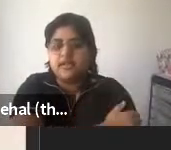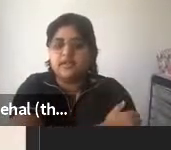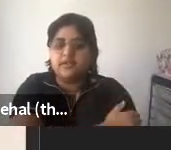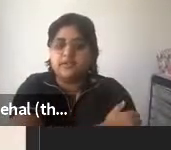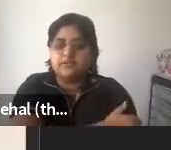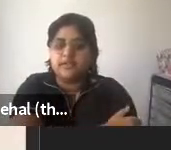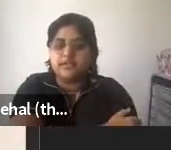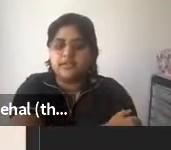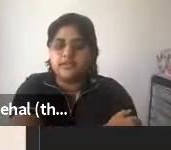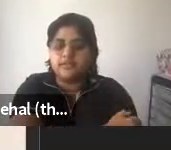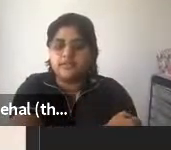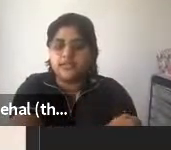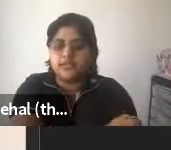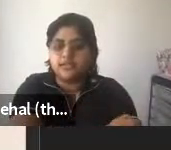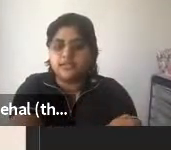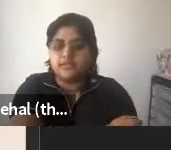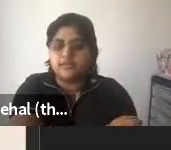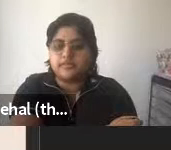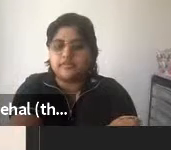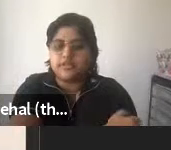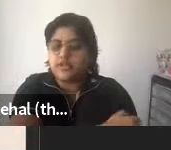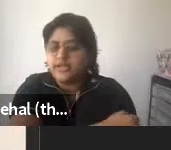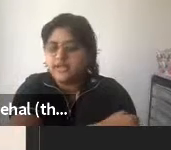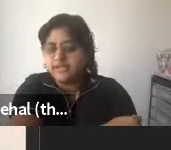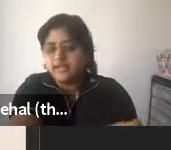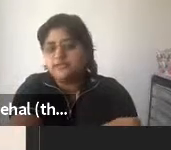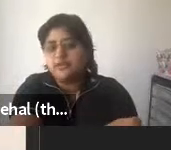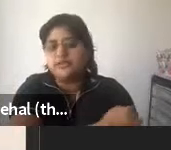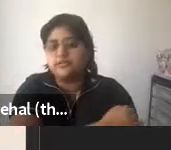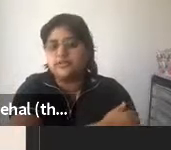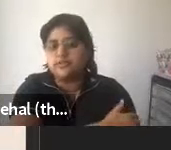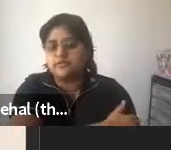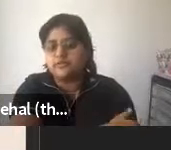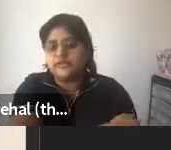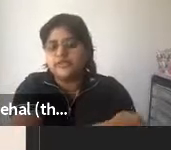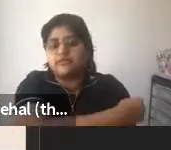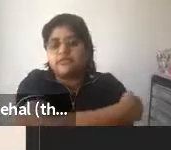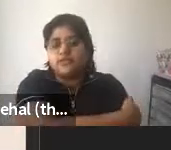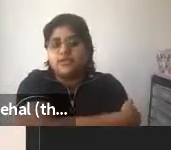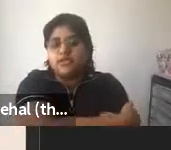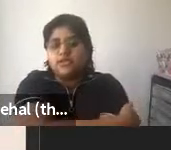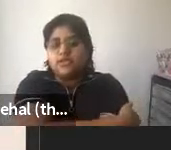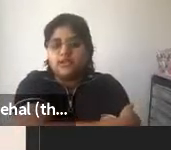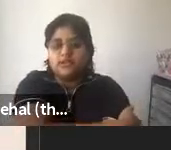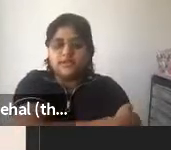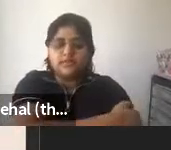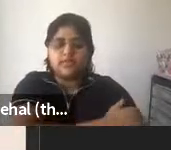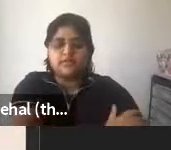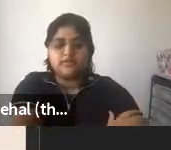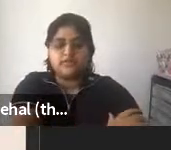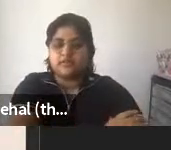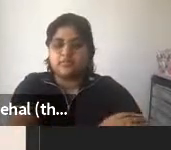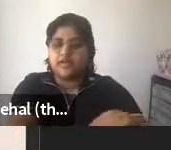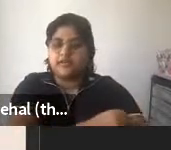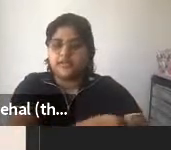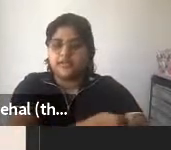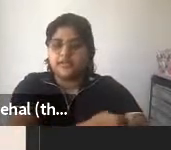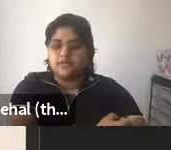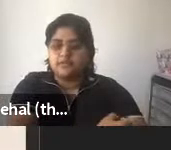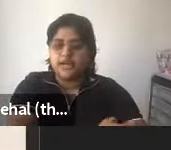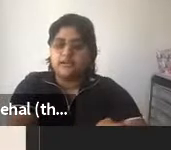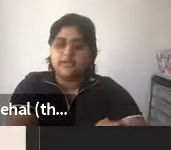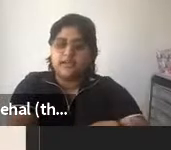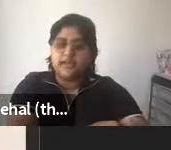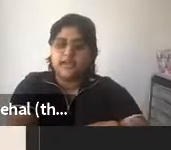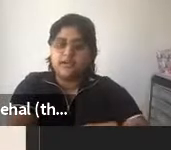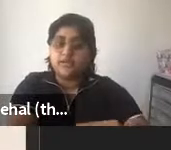things. If you wanna check out some of my drag stuff, I'll be doing a performance for, that's a part of one of the Pride events